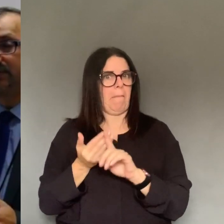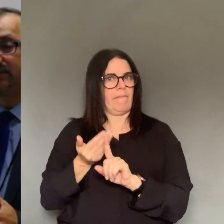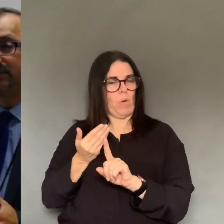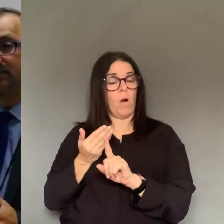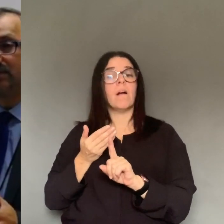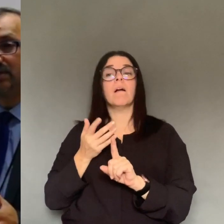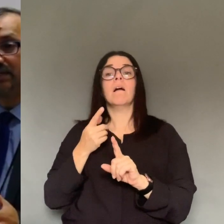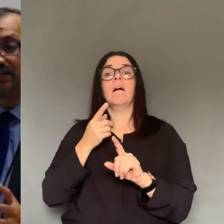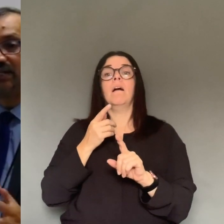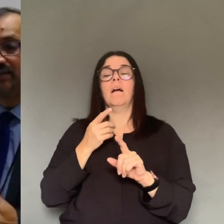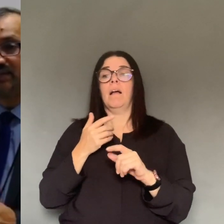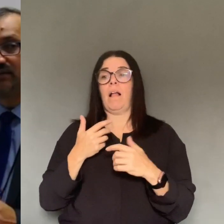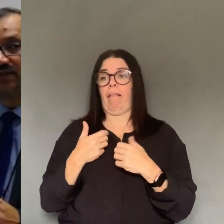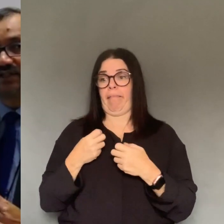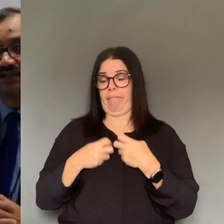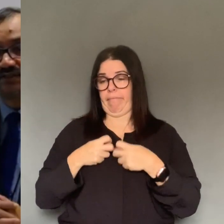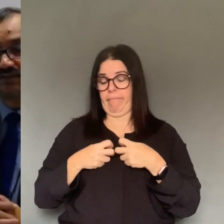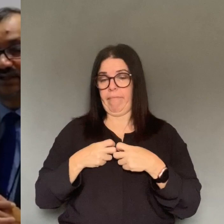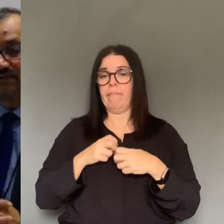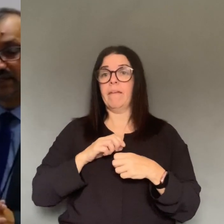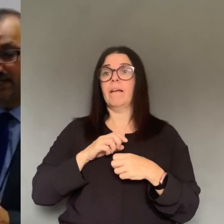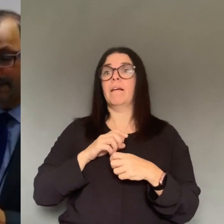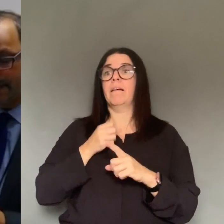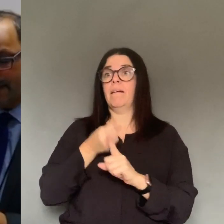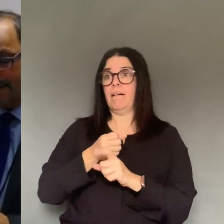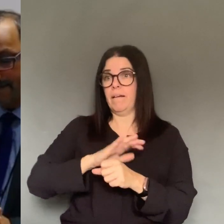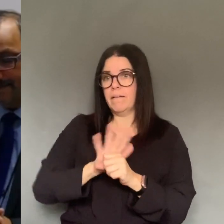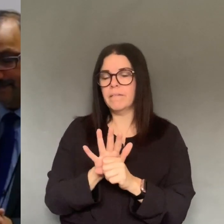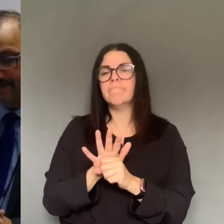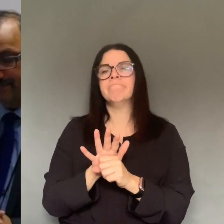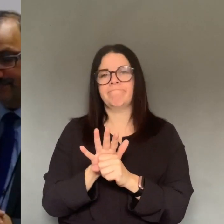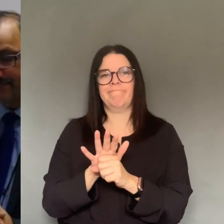available, to in our summary this Friday.